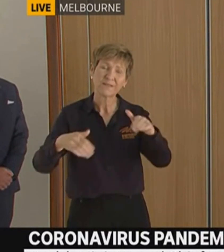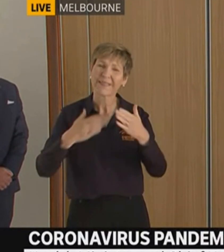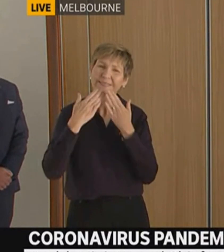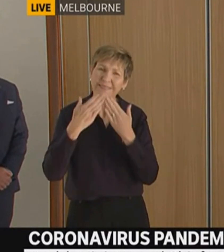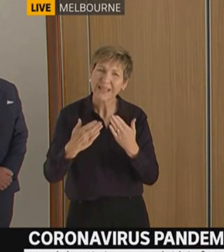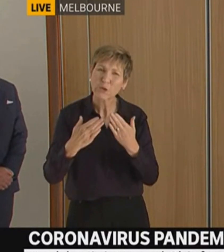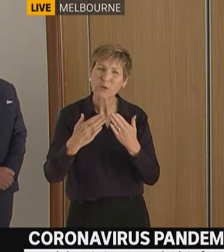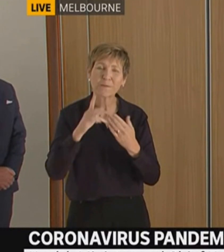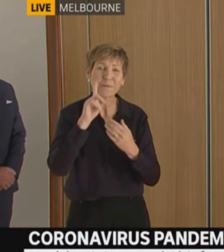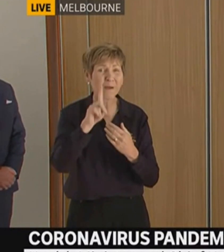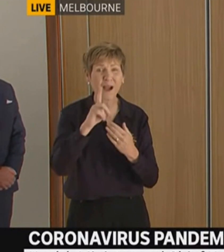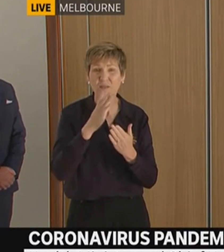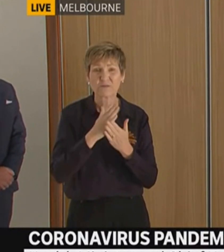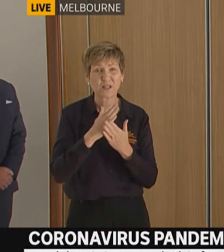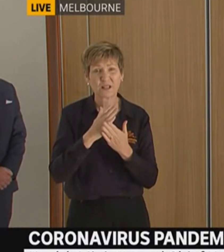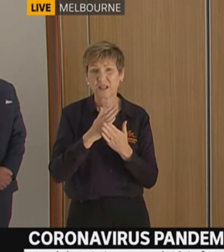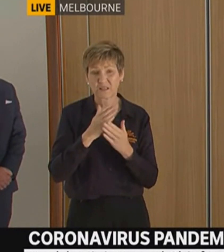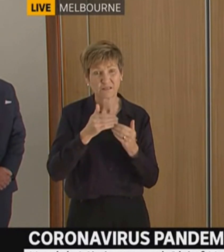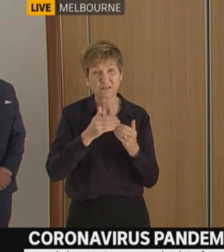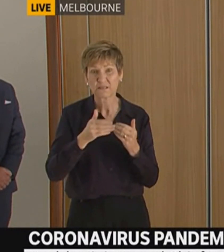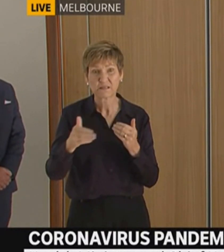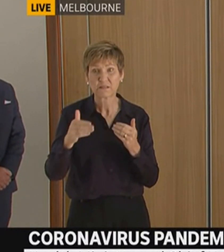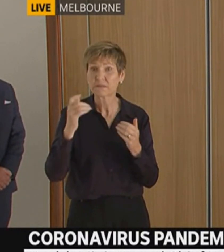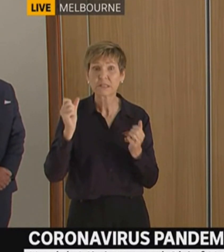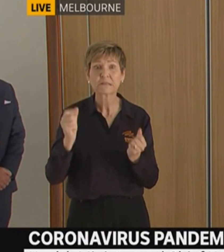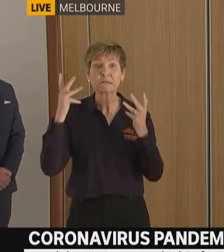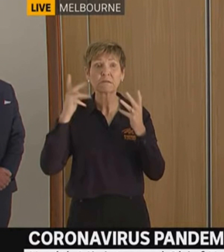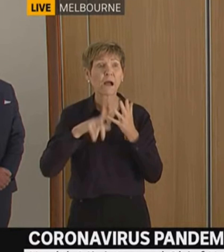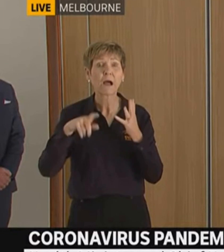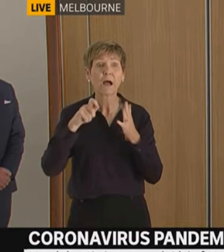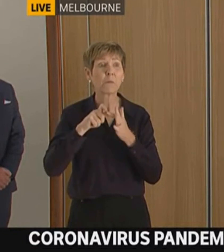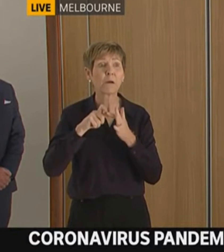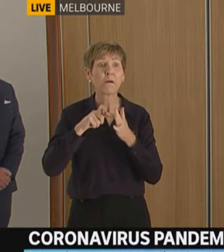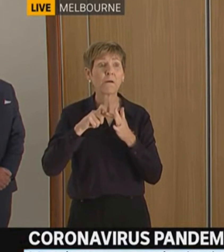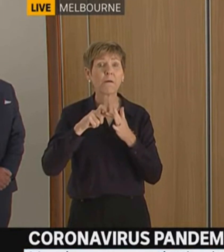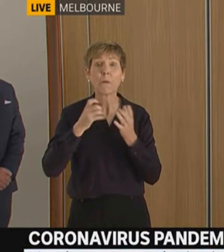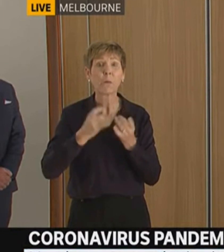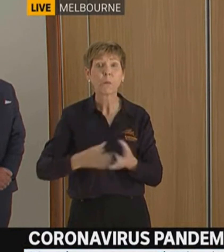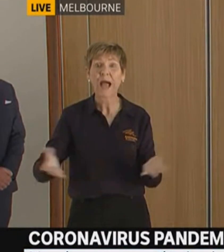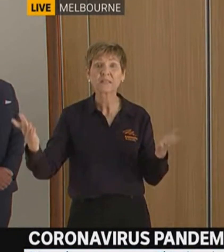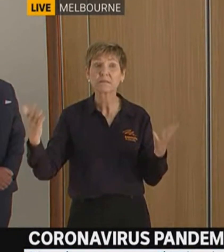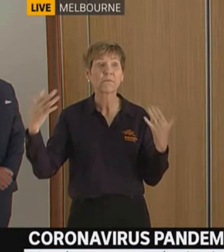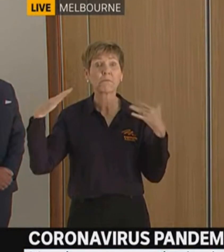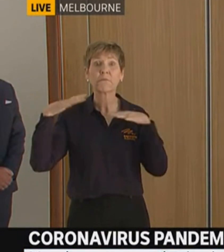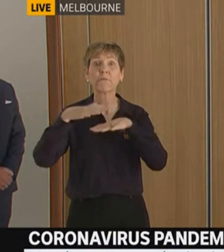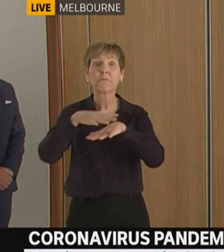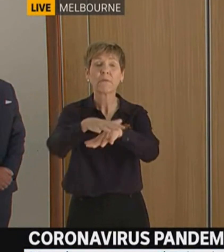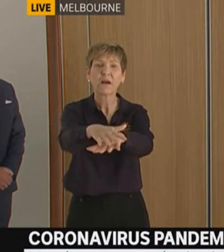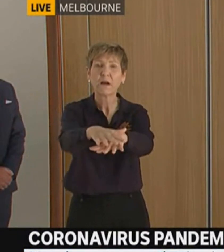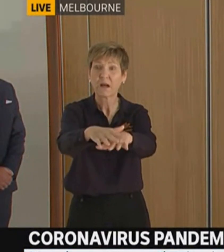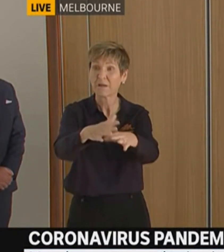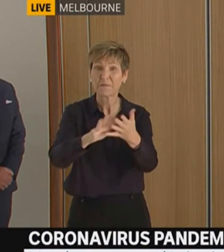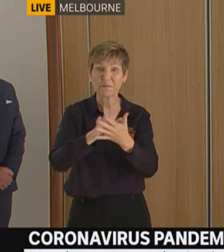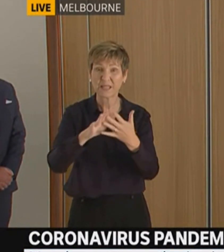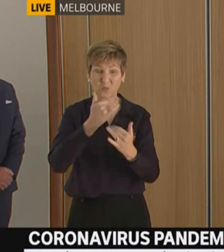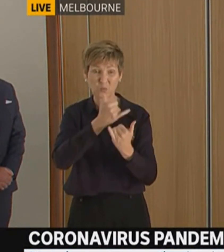now. It would be very foolish to sacrifice by exposing the population to a larger